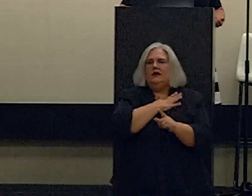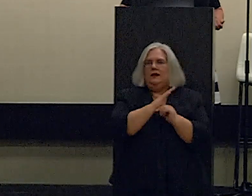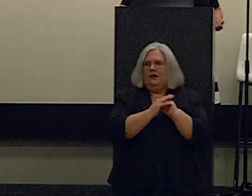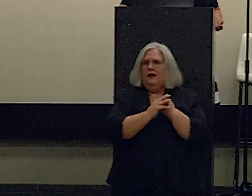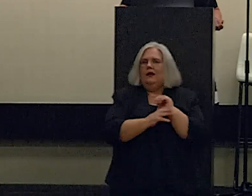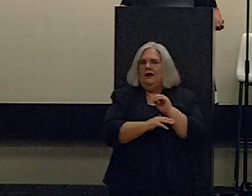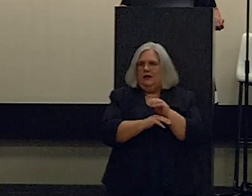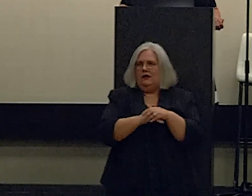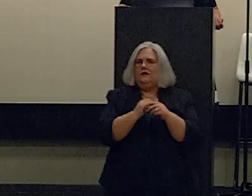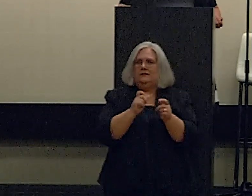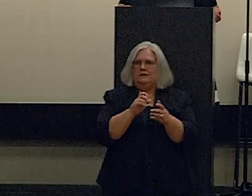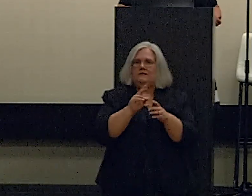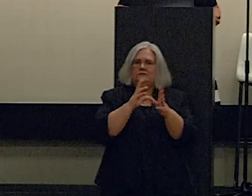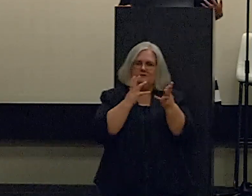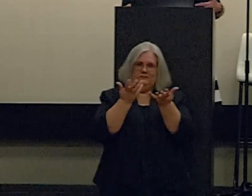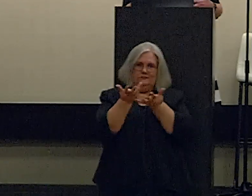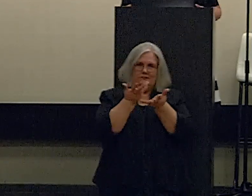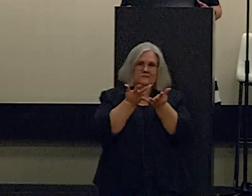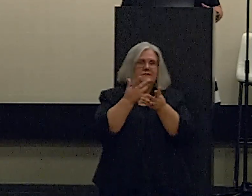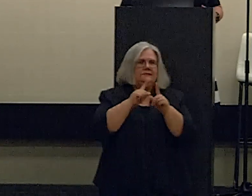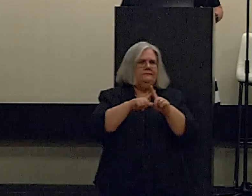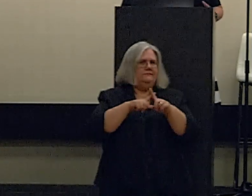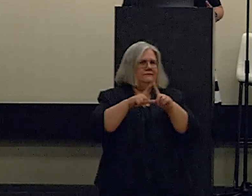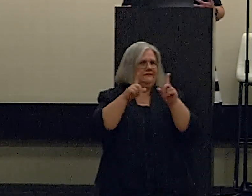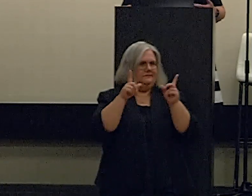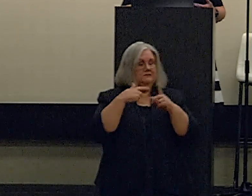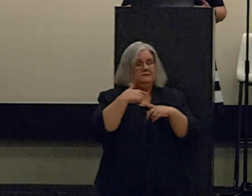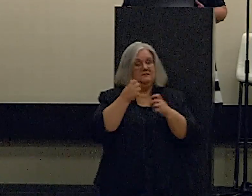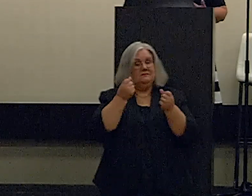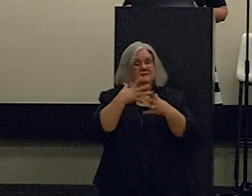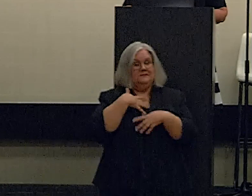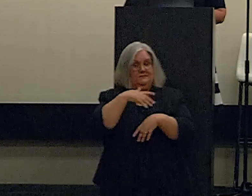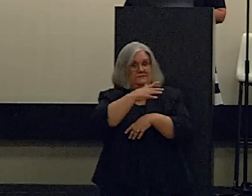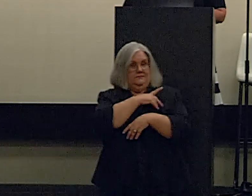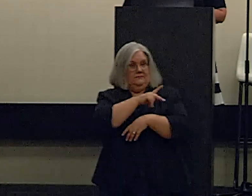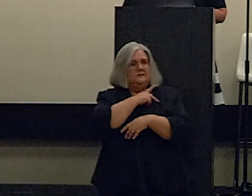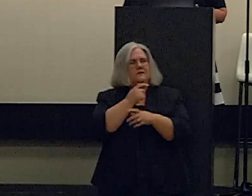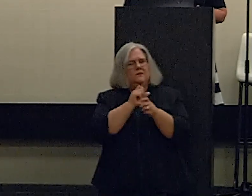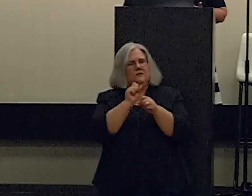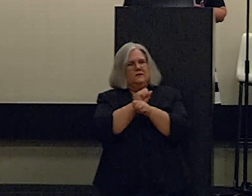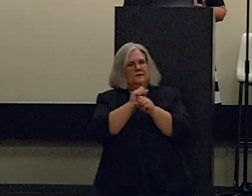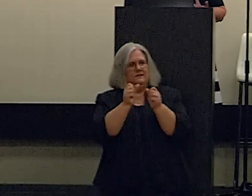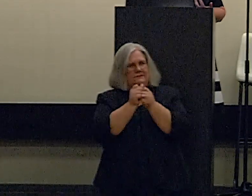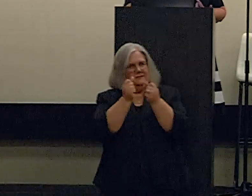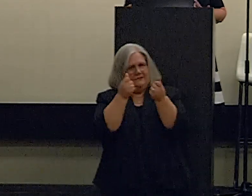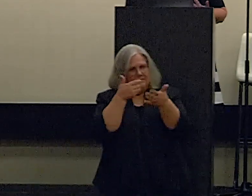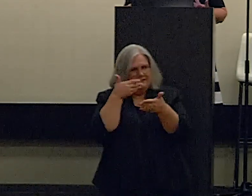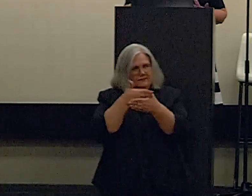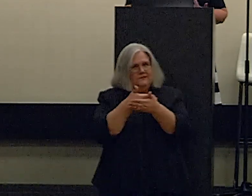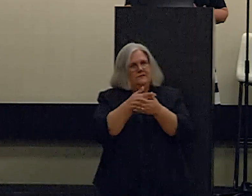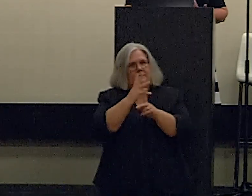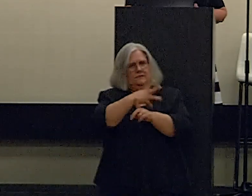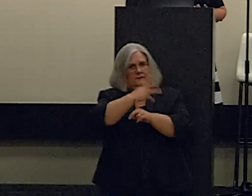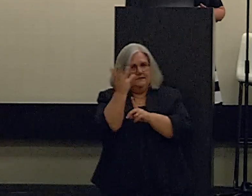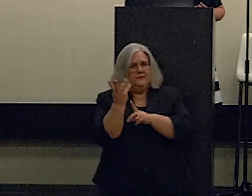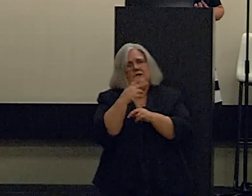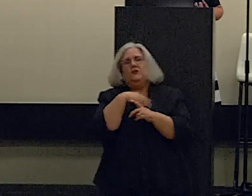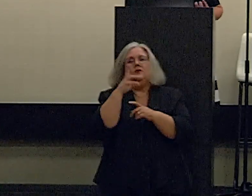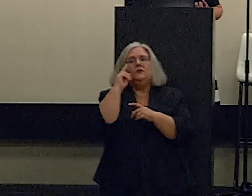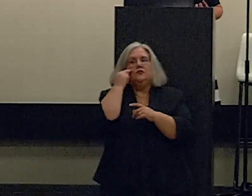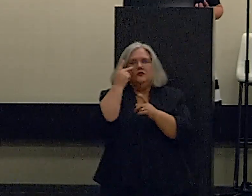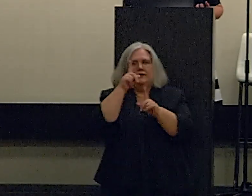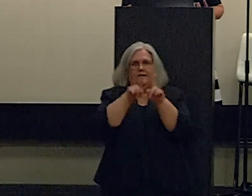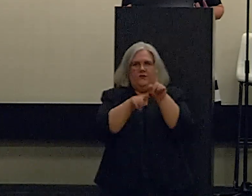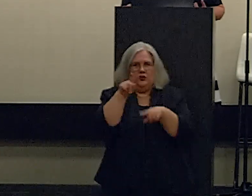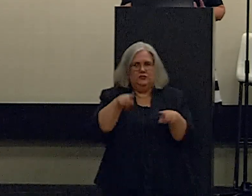different interaction. A lot of the patients that I work with, and I closely work with LGBTQIA populations and neurodivergent